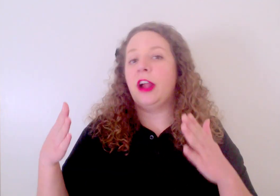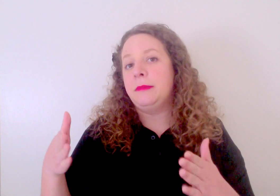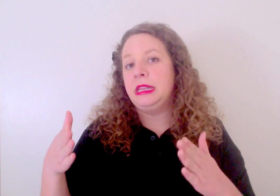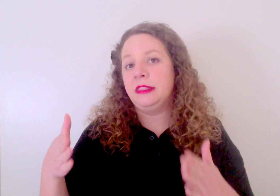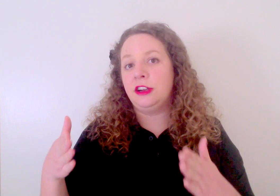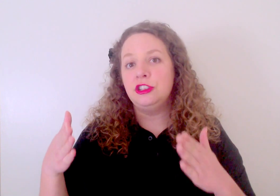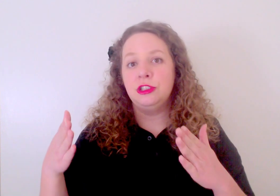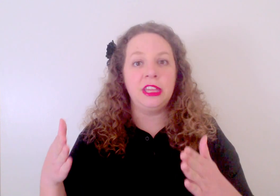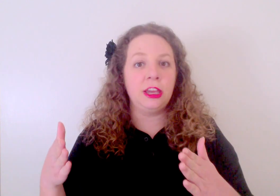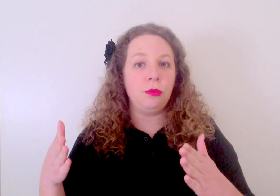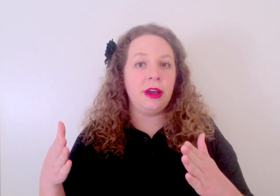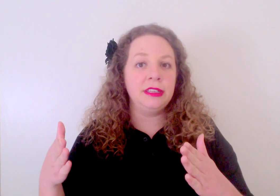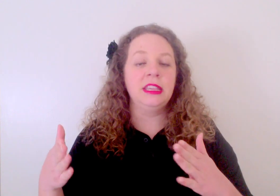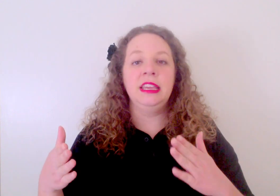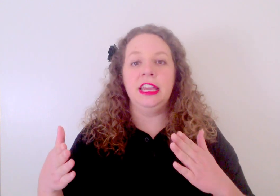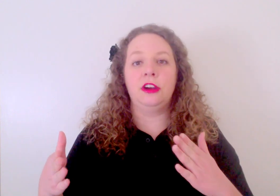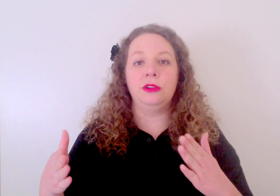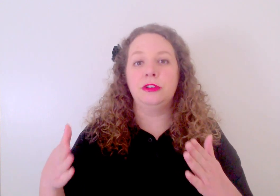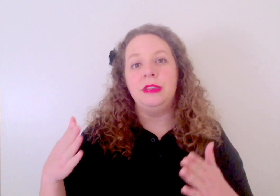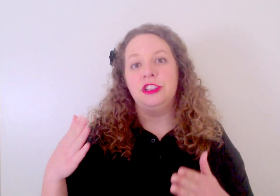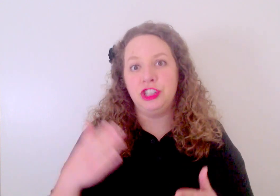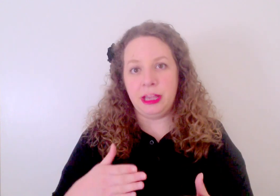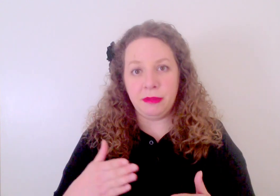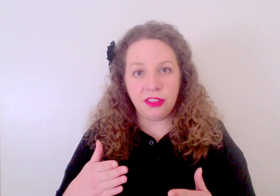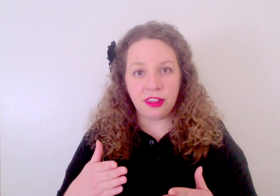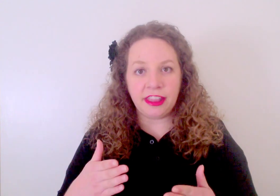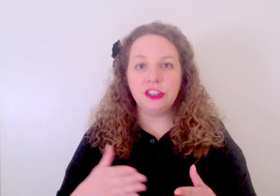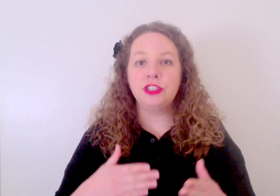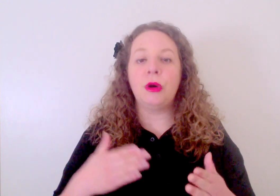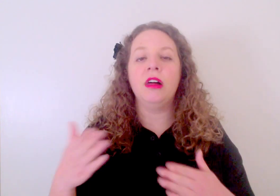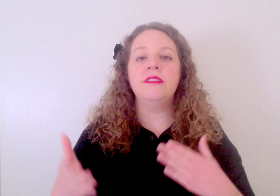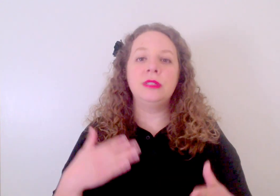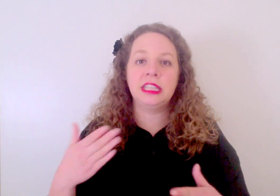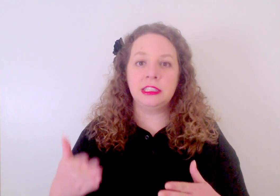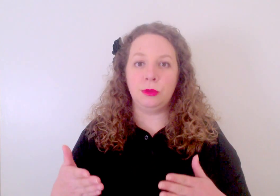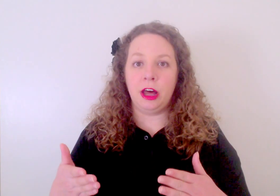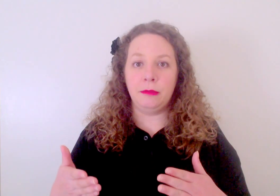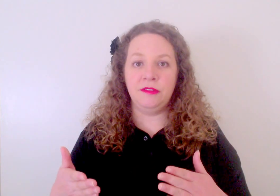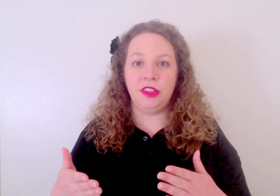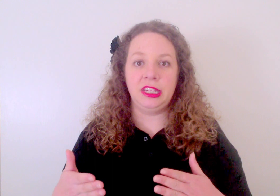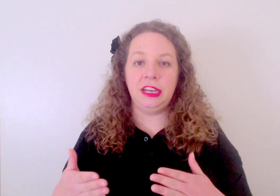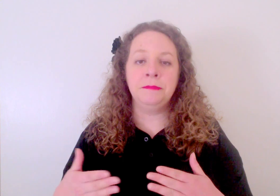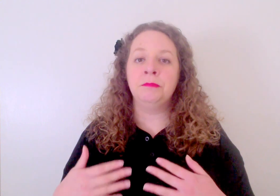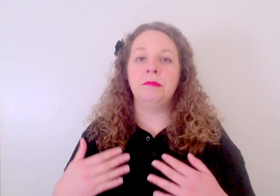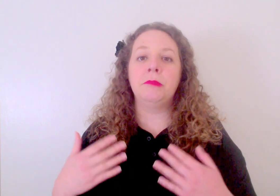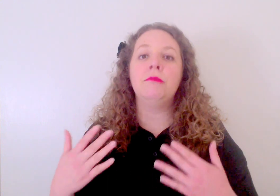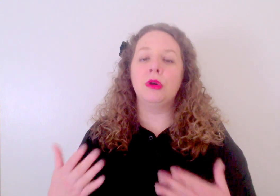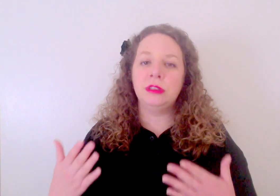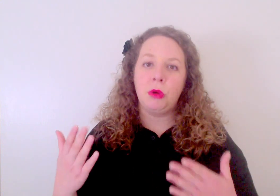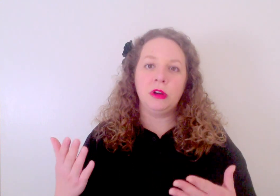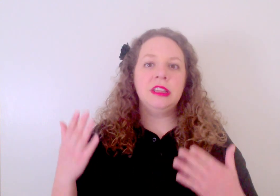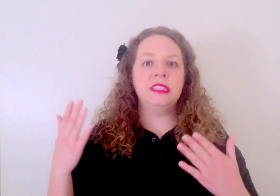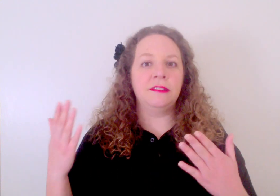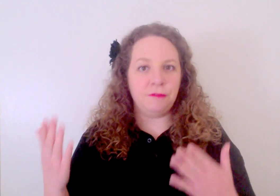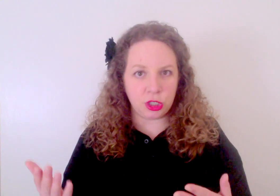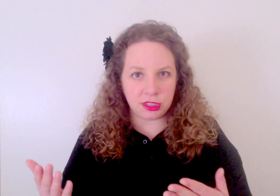how many letters you think it was. It could also be the shape of the letter. So all of those things will help you fill it in. But most important is the first